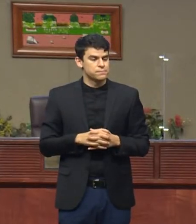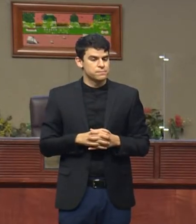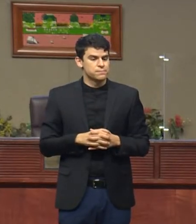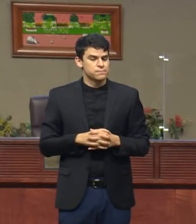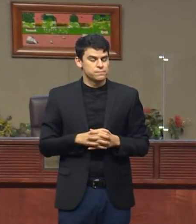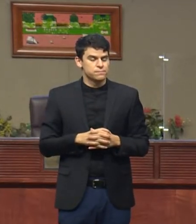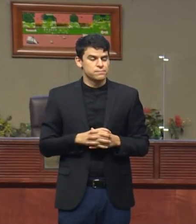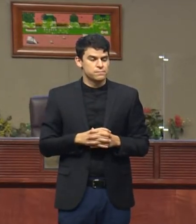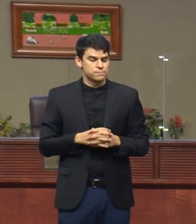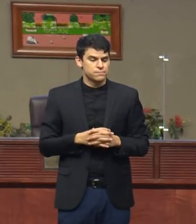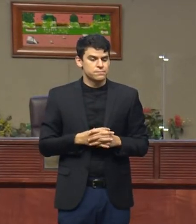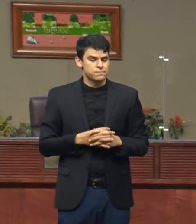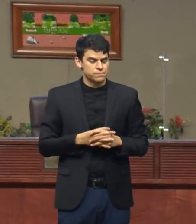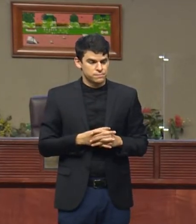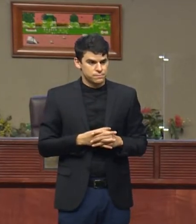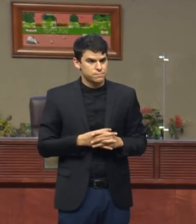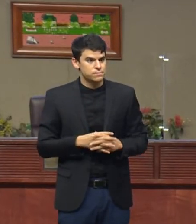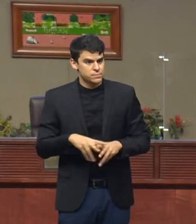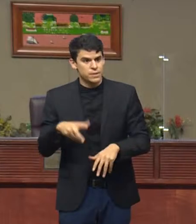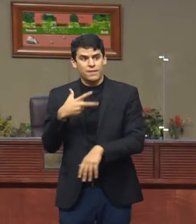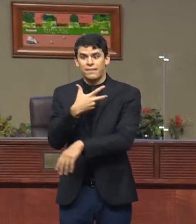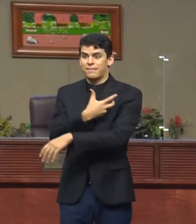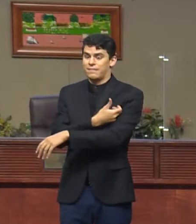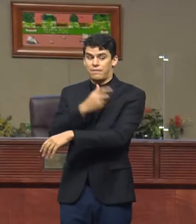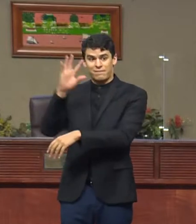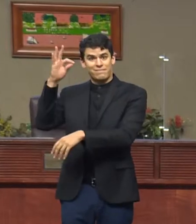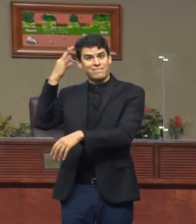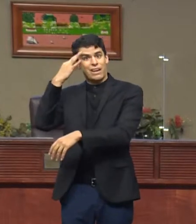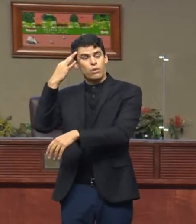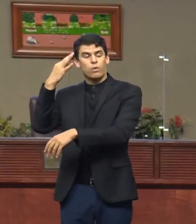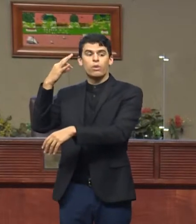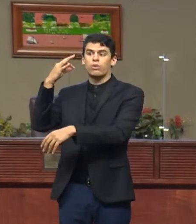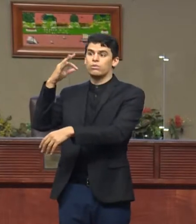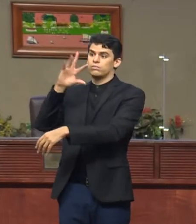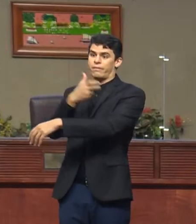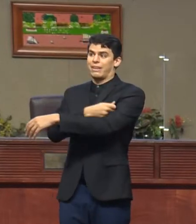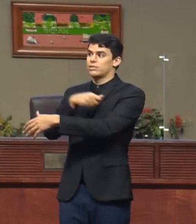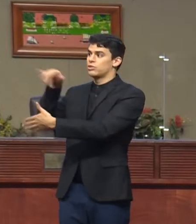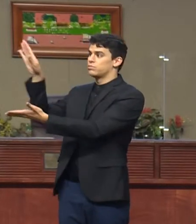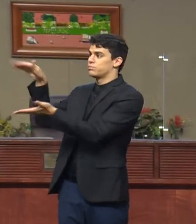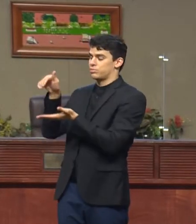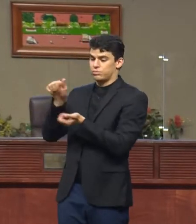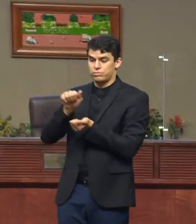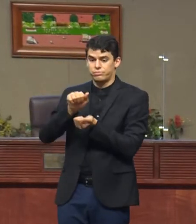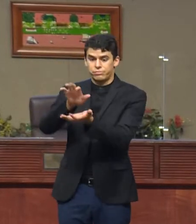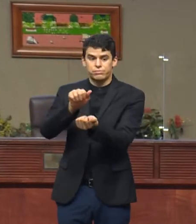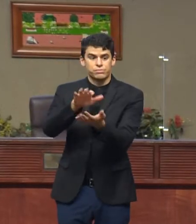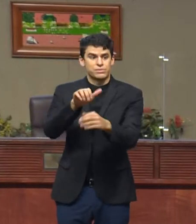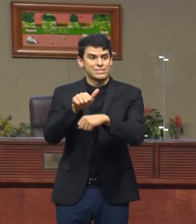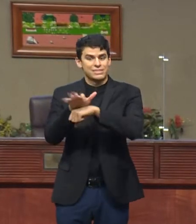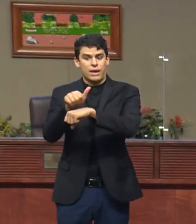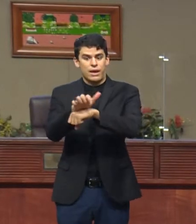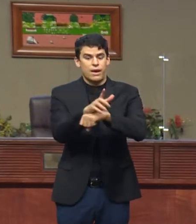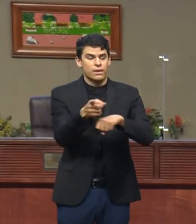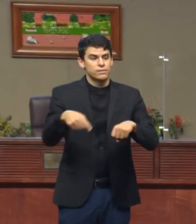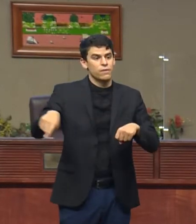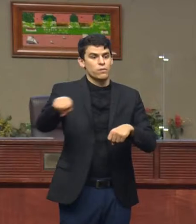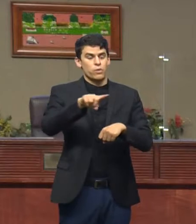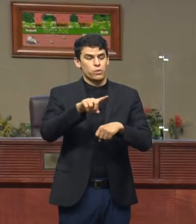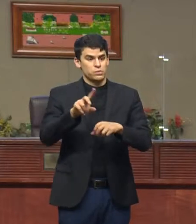allocations and supply from the federal supply chain, and they will be doing inoculation.